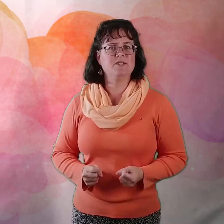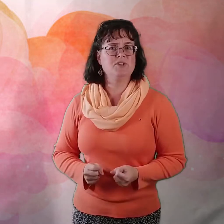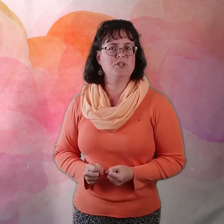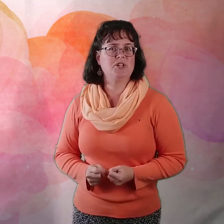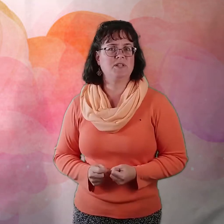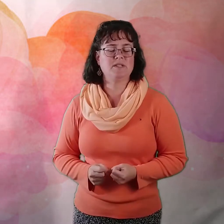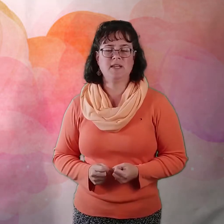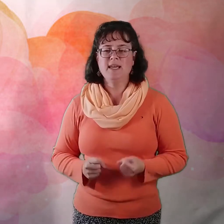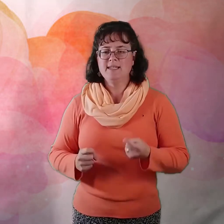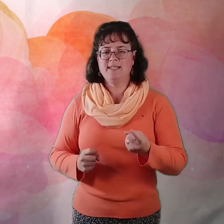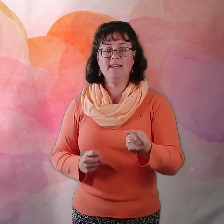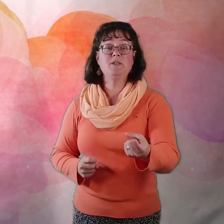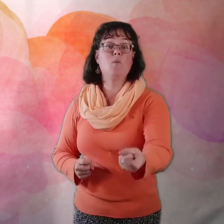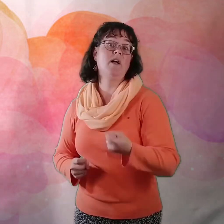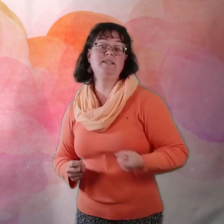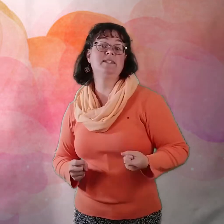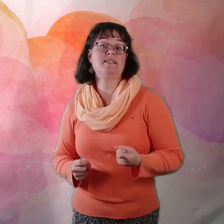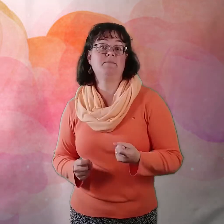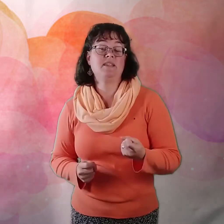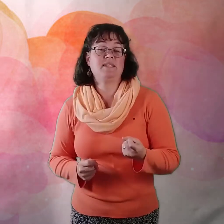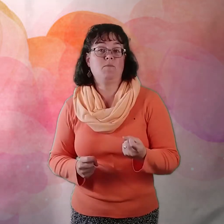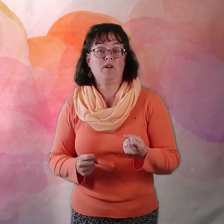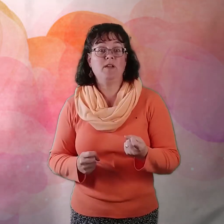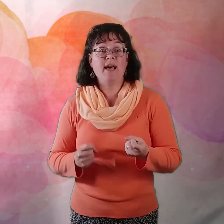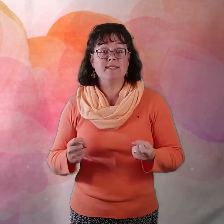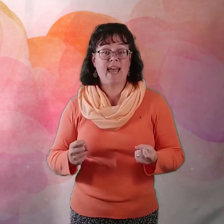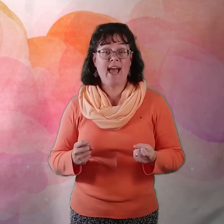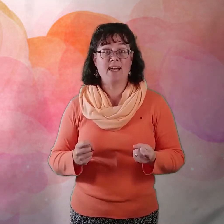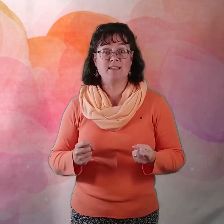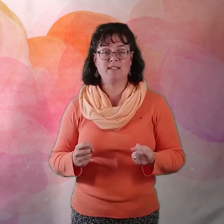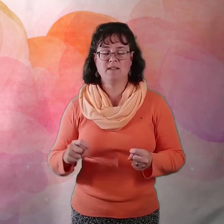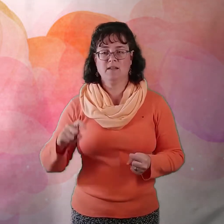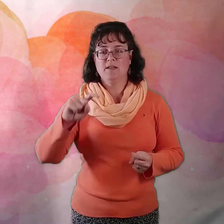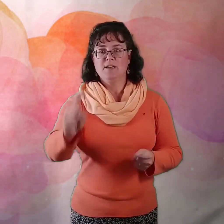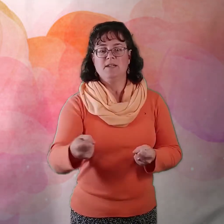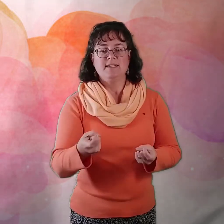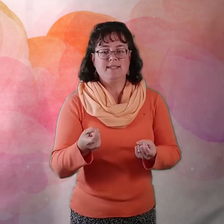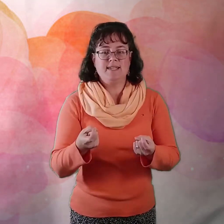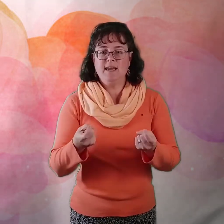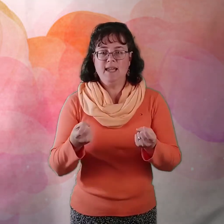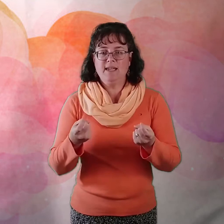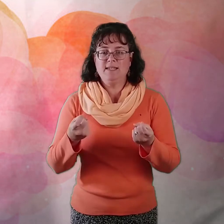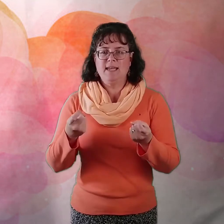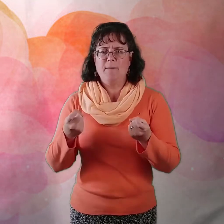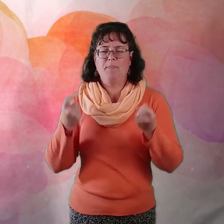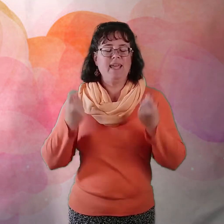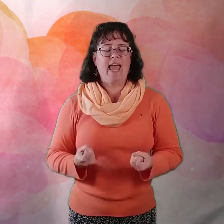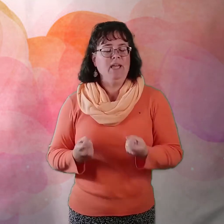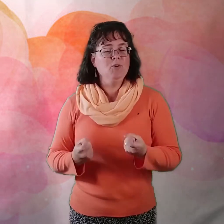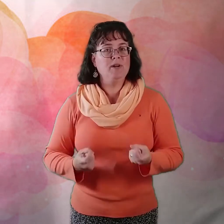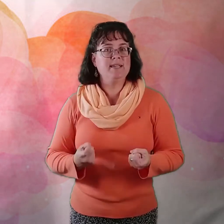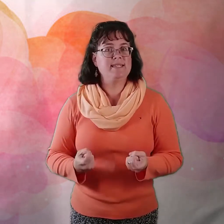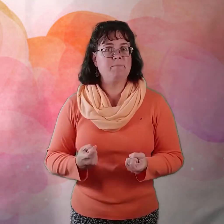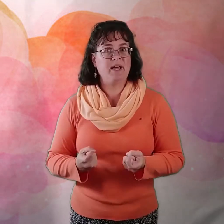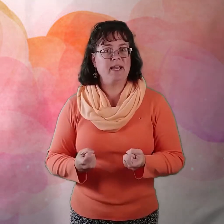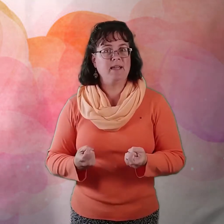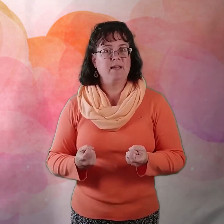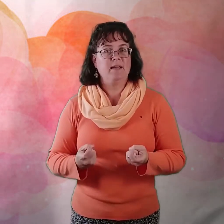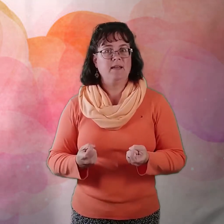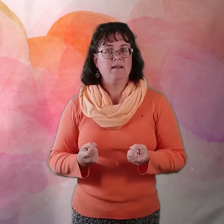you shouldn't. Sin is wanting something someone else has. Sin is being angry at somebody